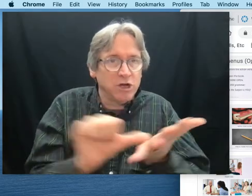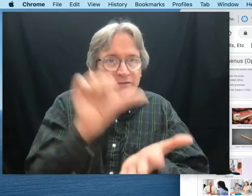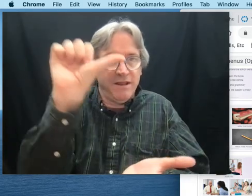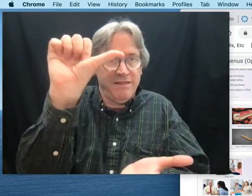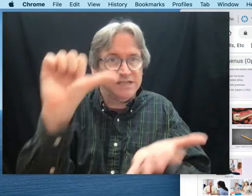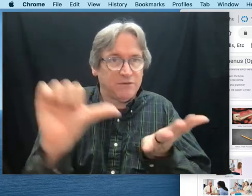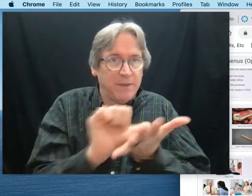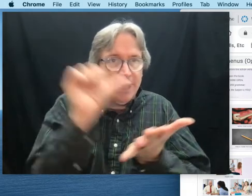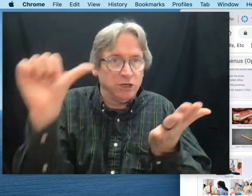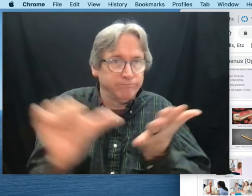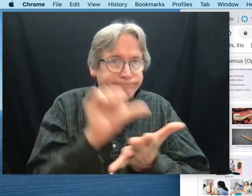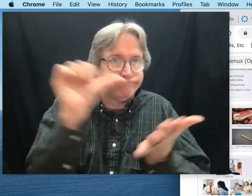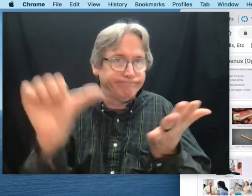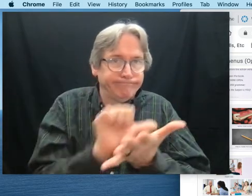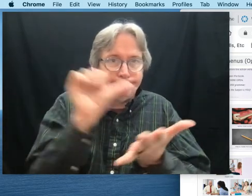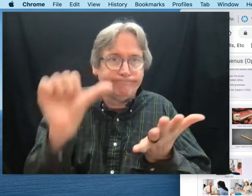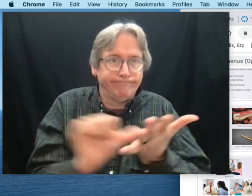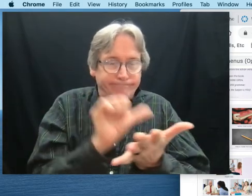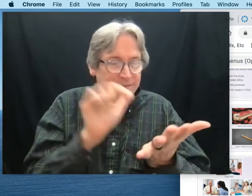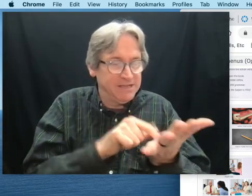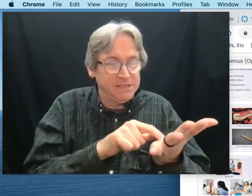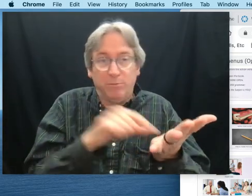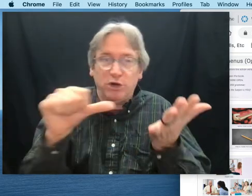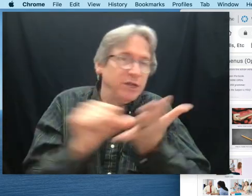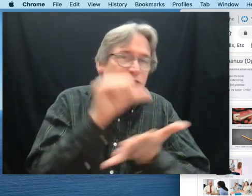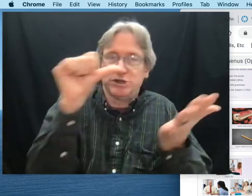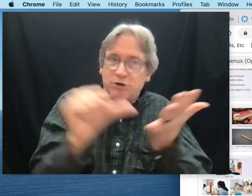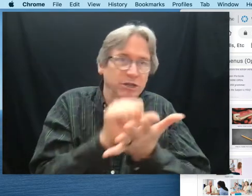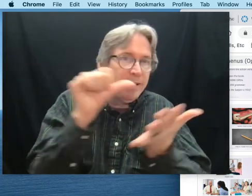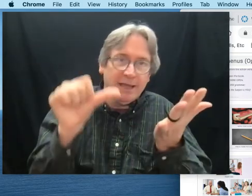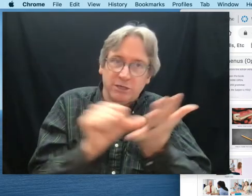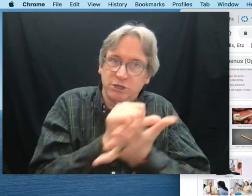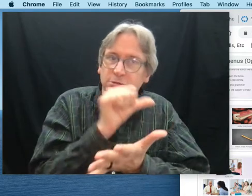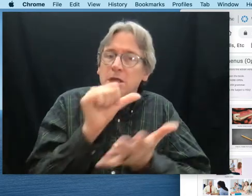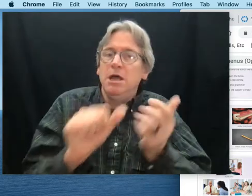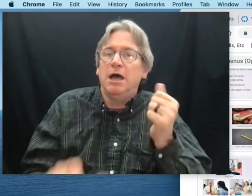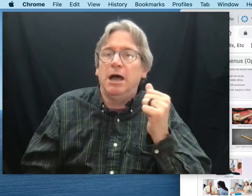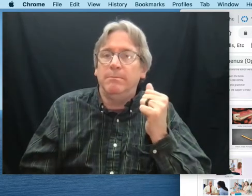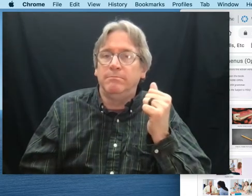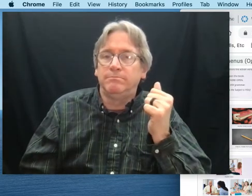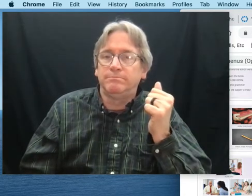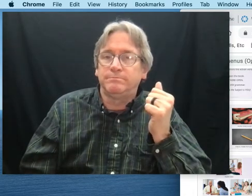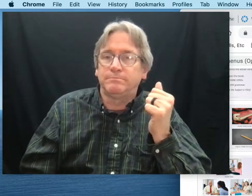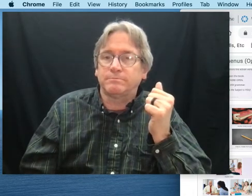most often this for page. And this is the book and you're just turning the page.